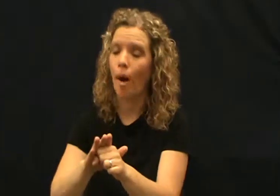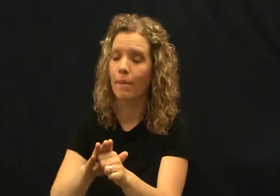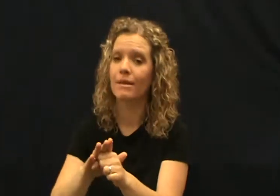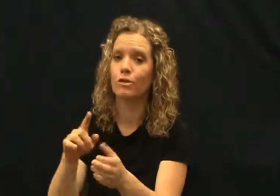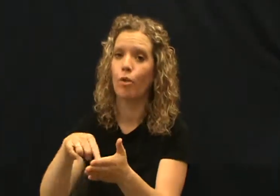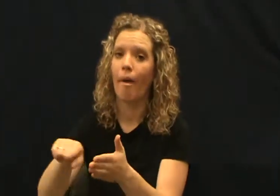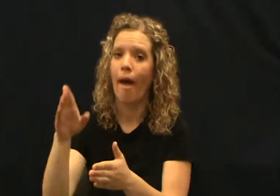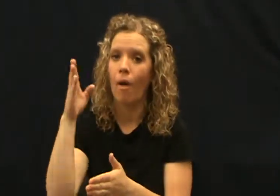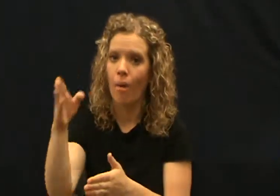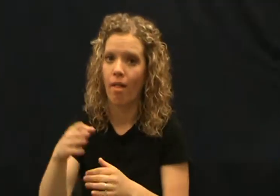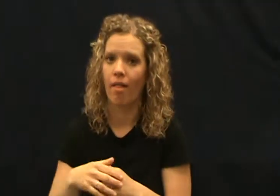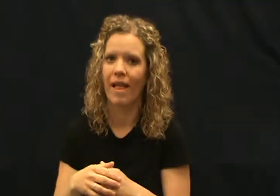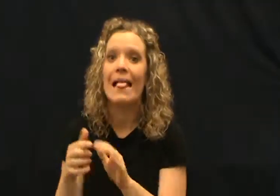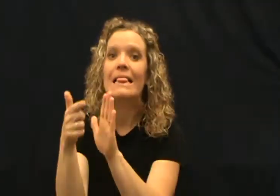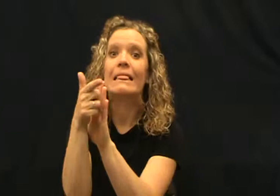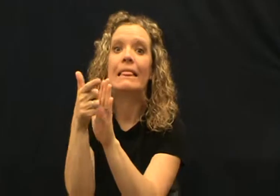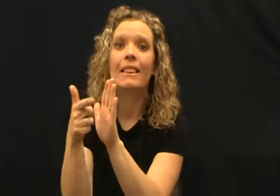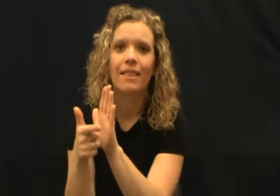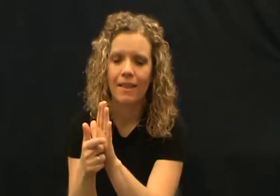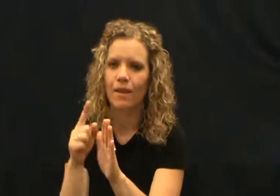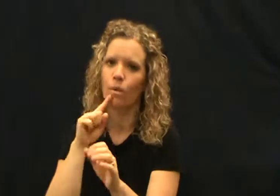pay for that inventory at a future point in time.